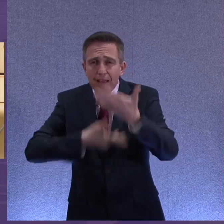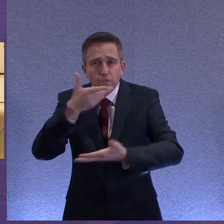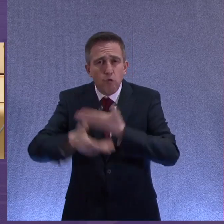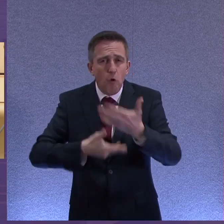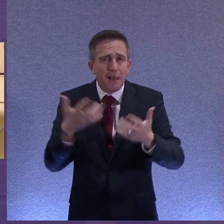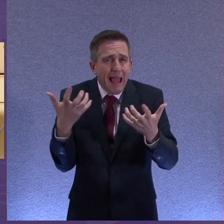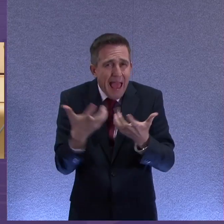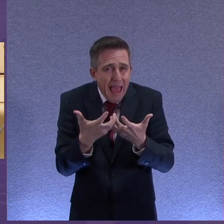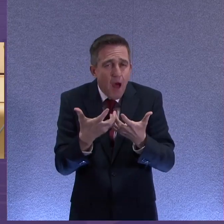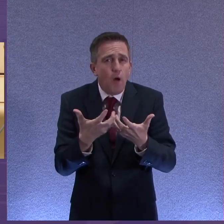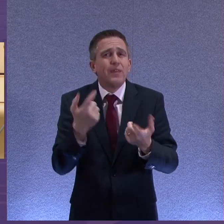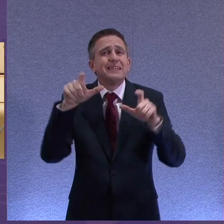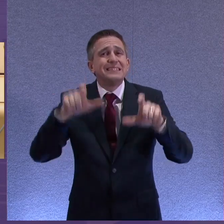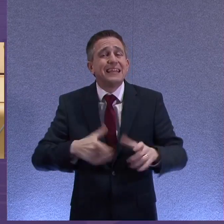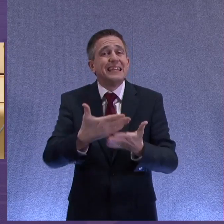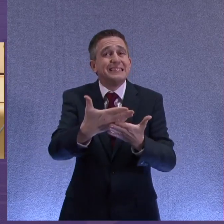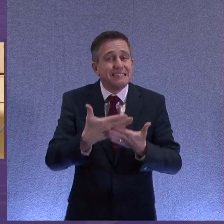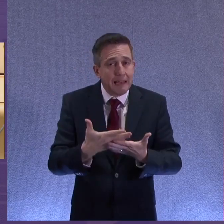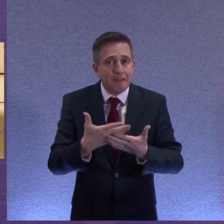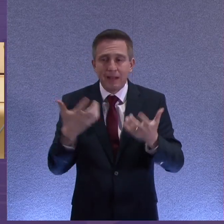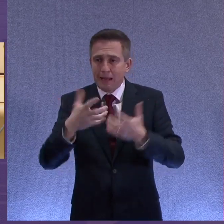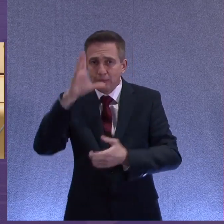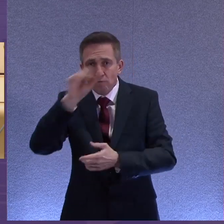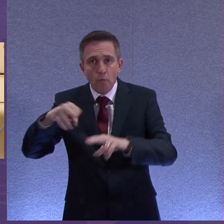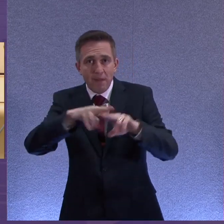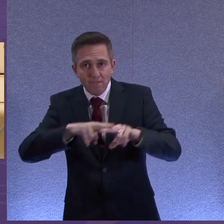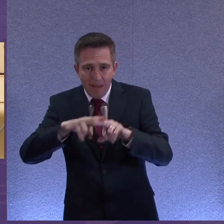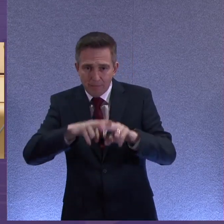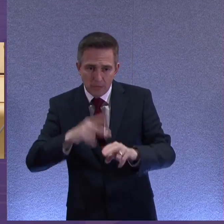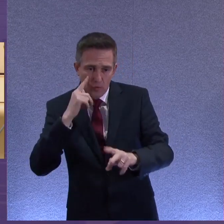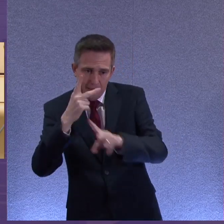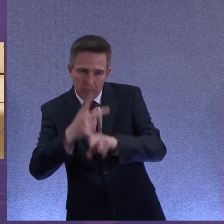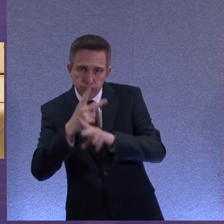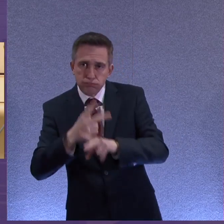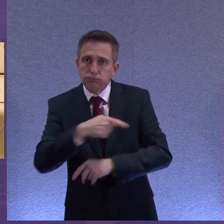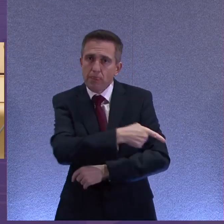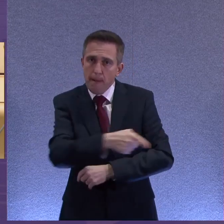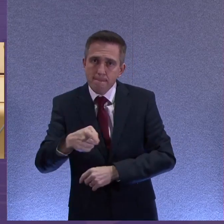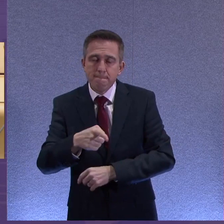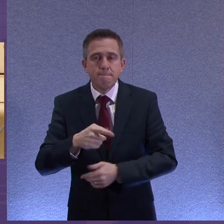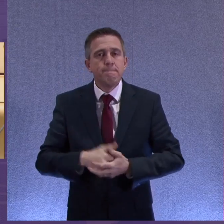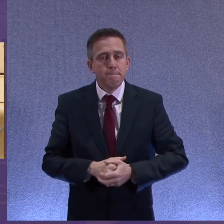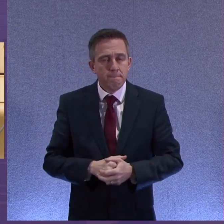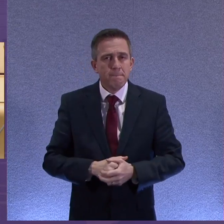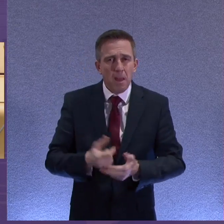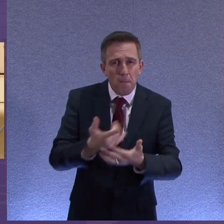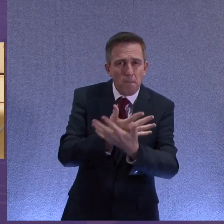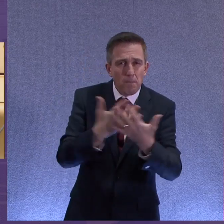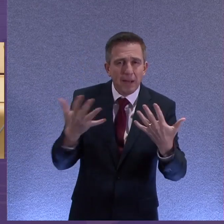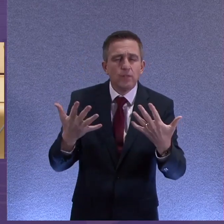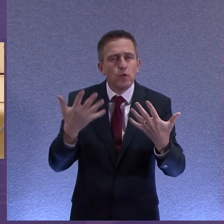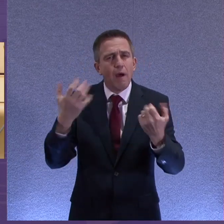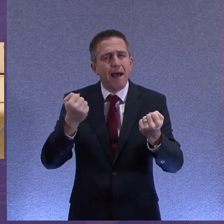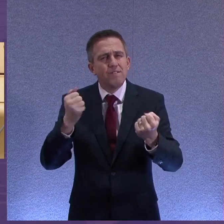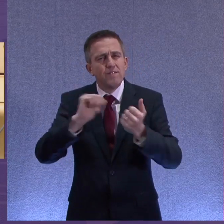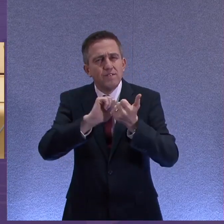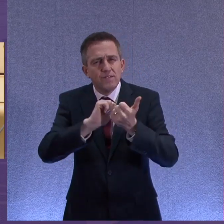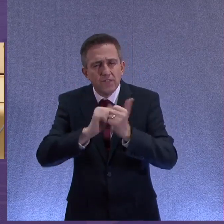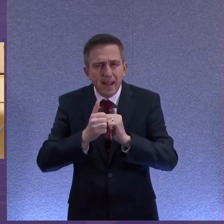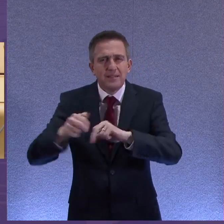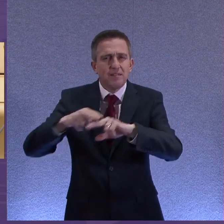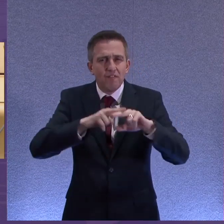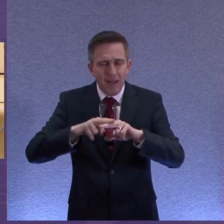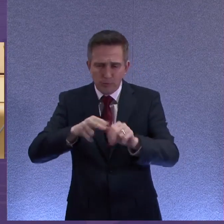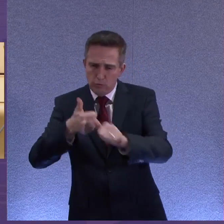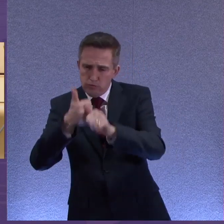to do to stay safe and how they will be helped. Many people will have family and friends who can support them over the next